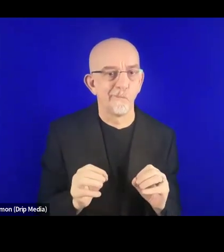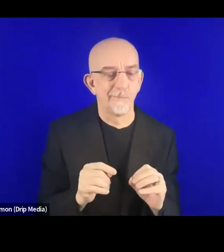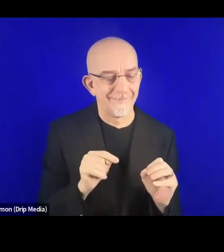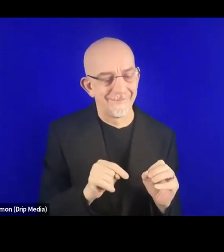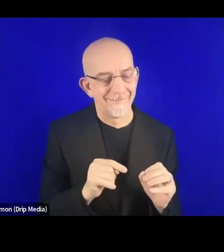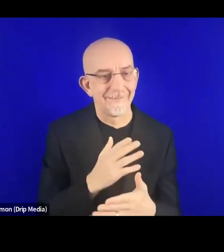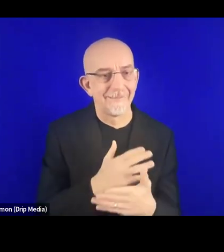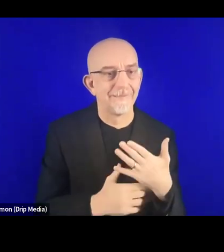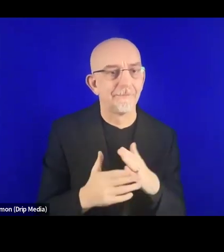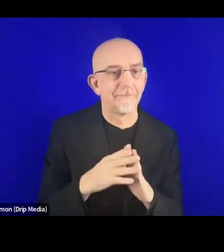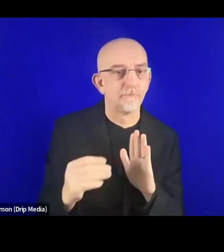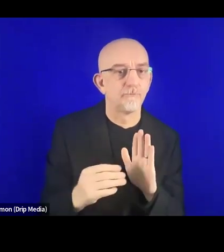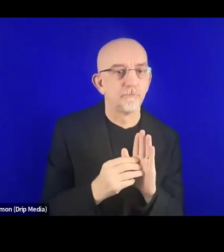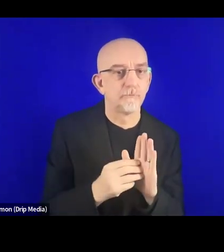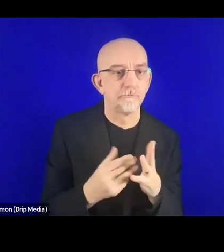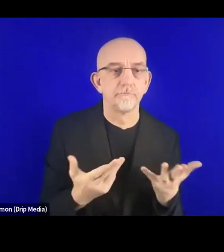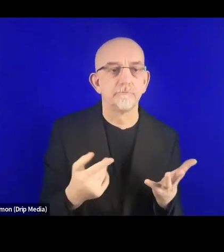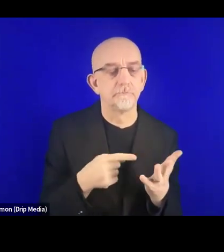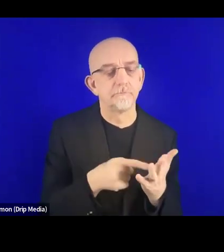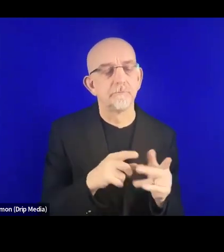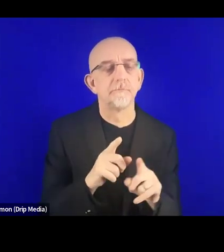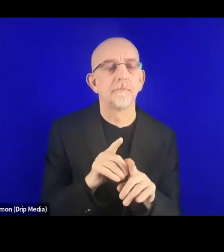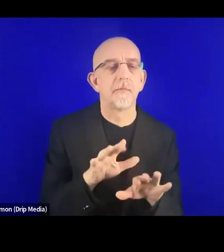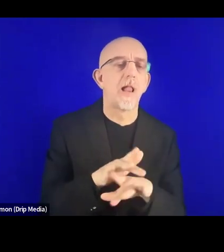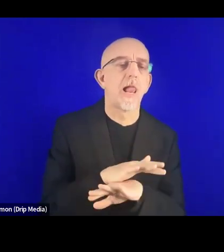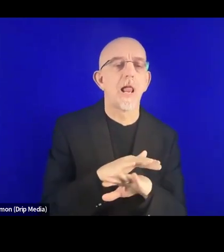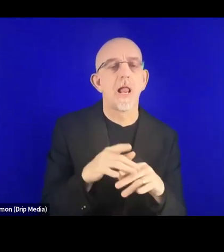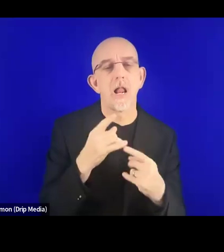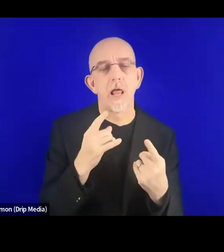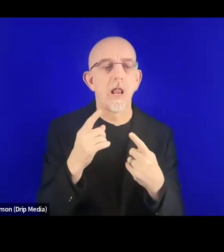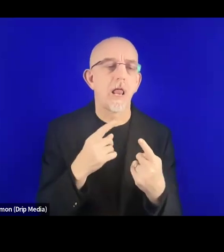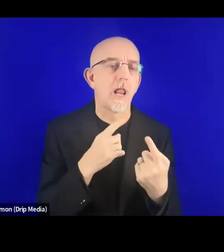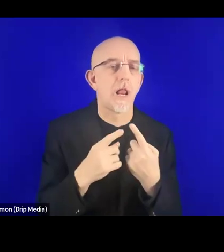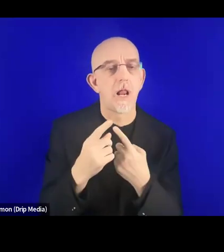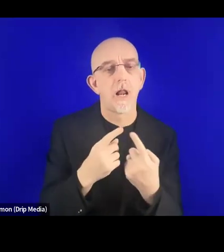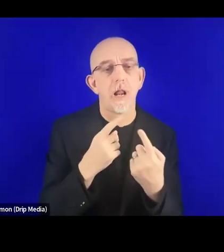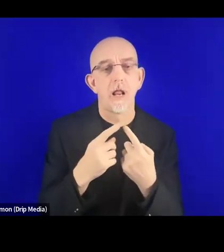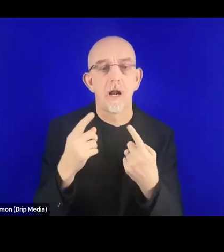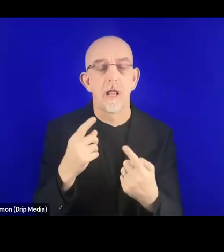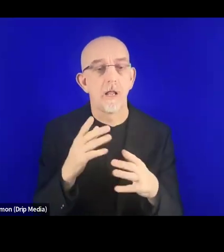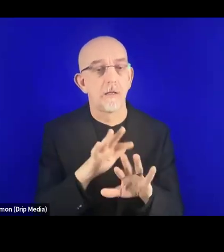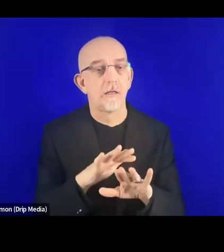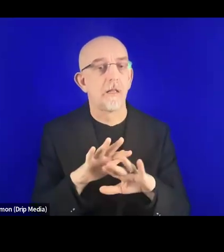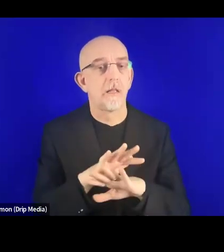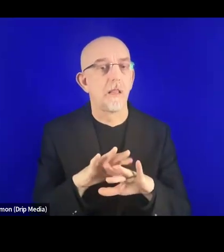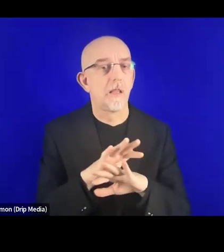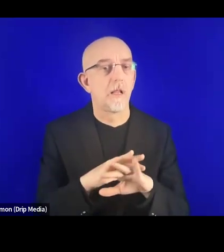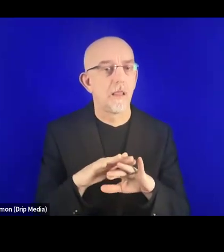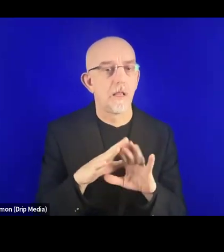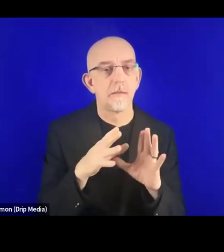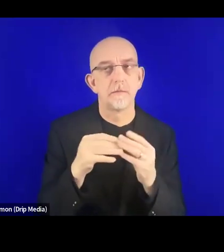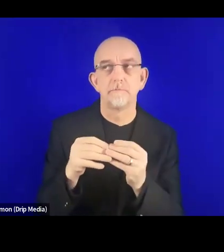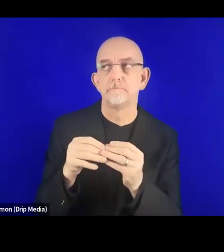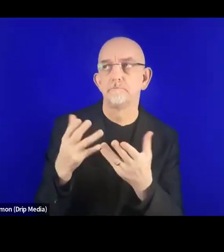inclusion. And that posed a kind of challenge and a gap. We have that document is on baseline survey